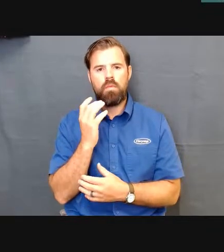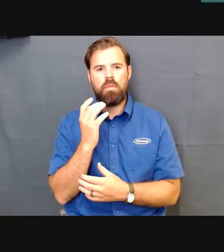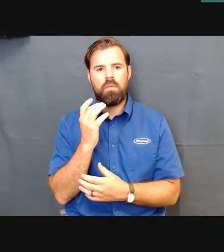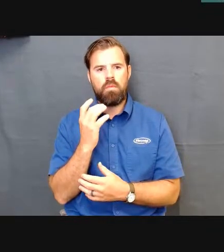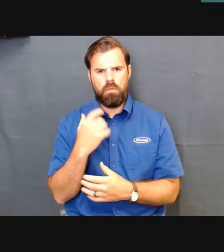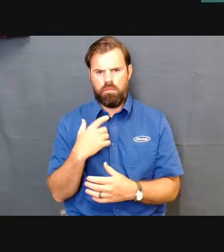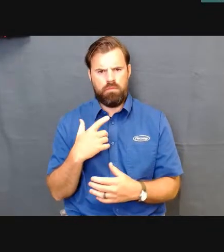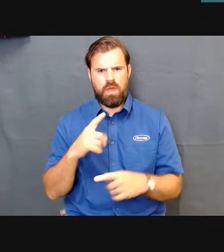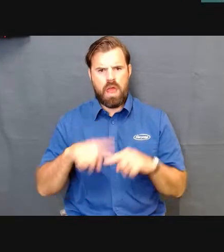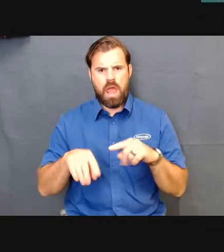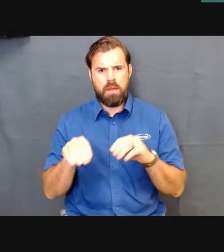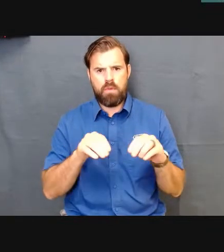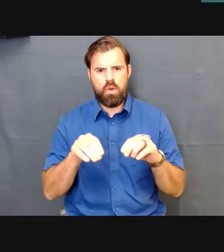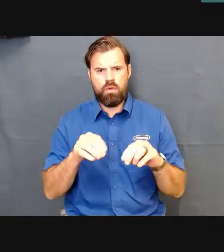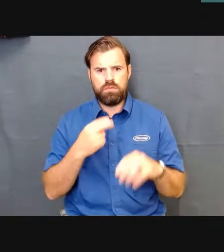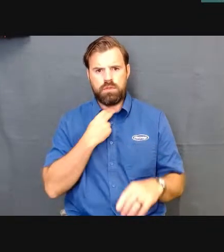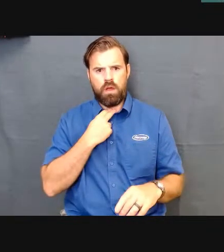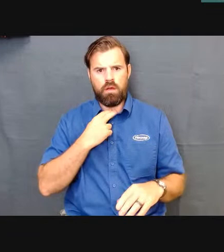and